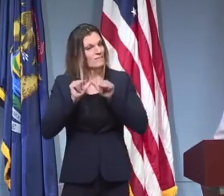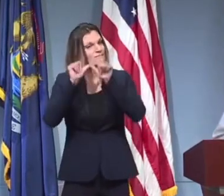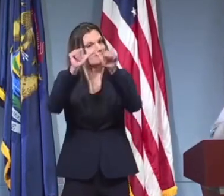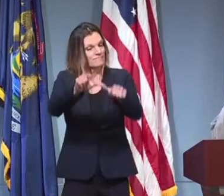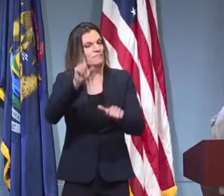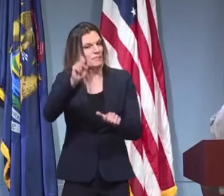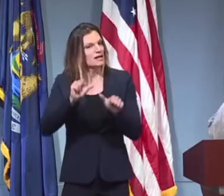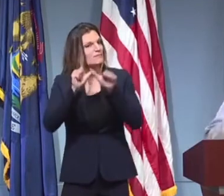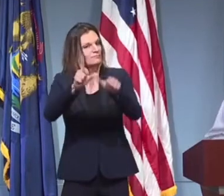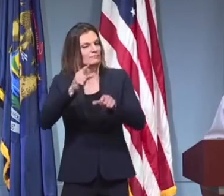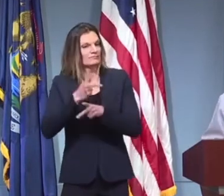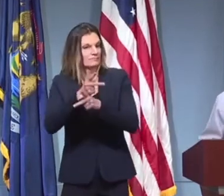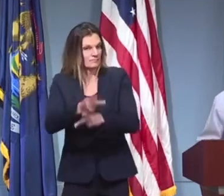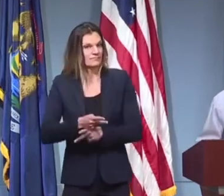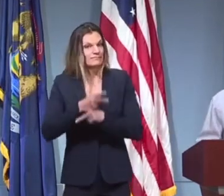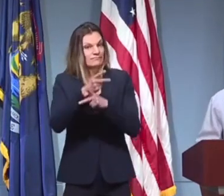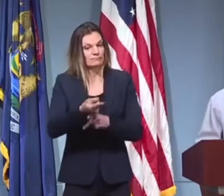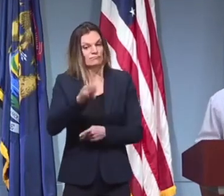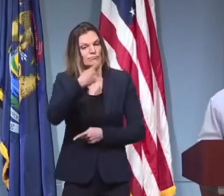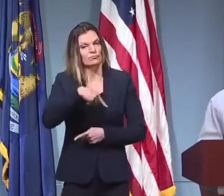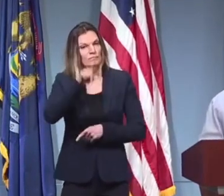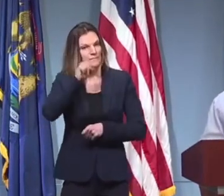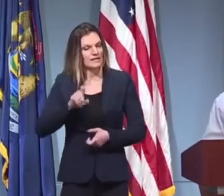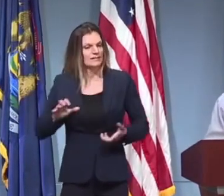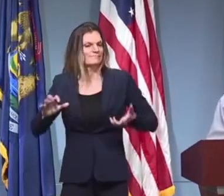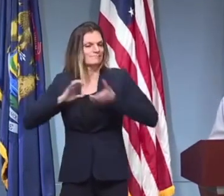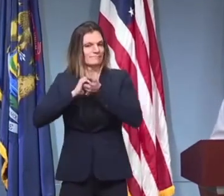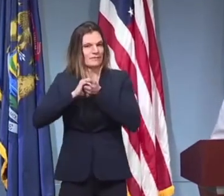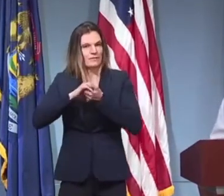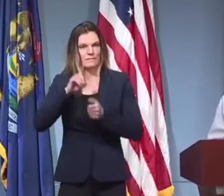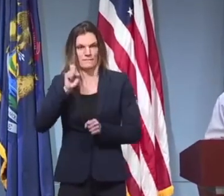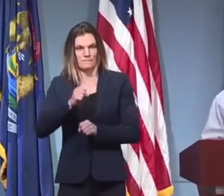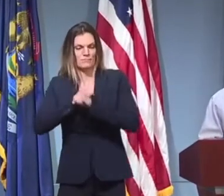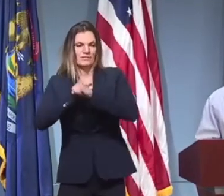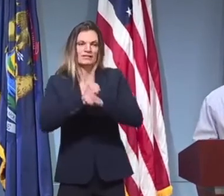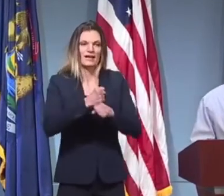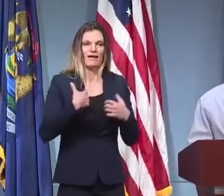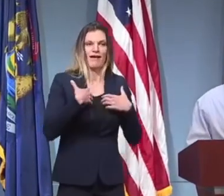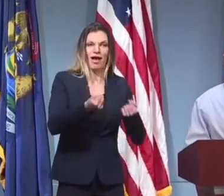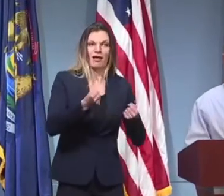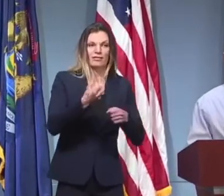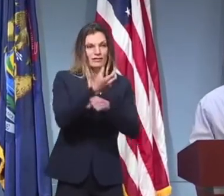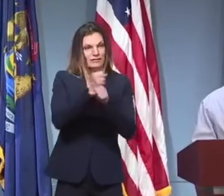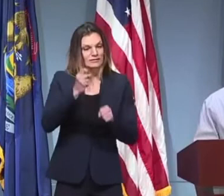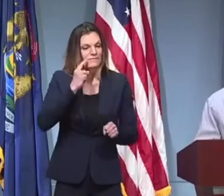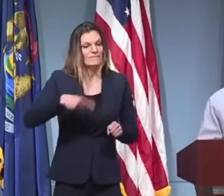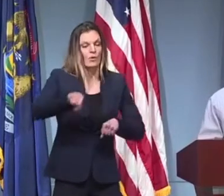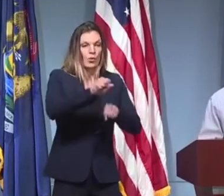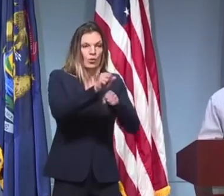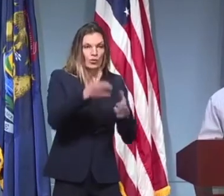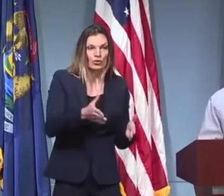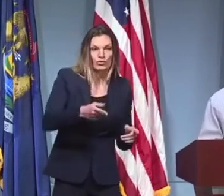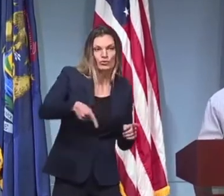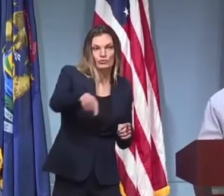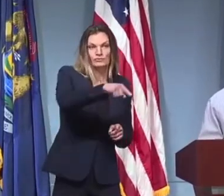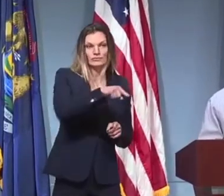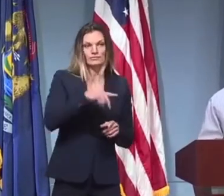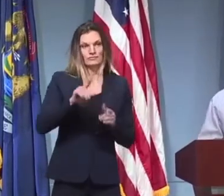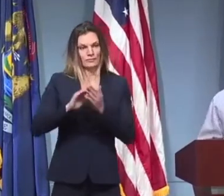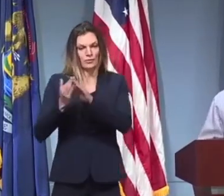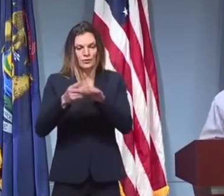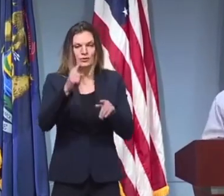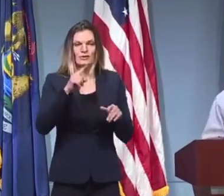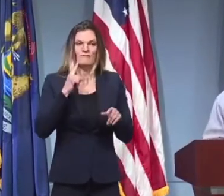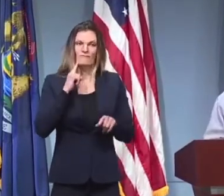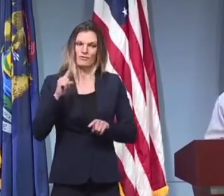need to commit to doing all we can to protecting the health and safety of our workers, employers, and our community. We